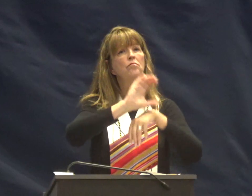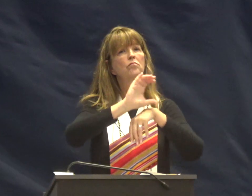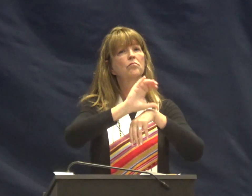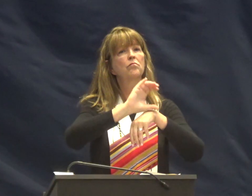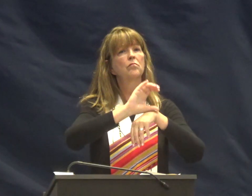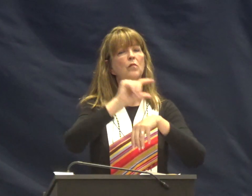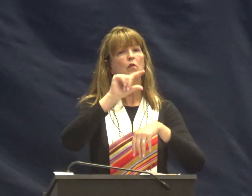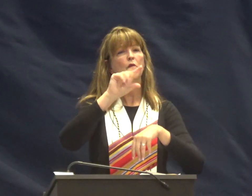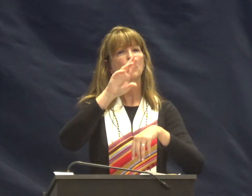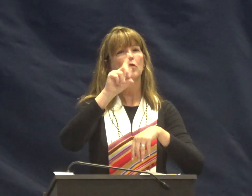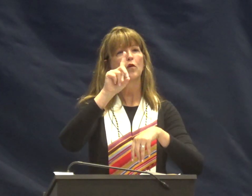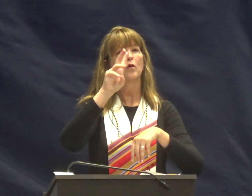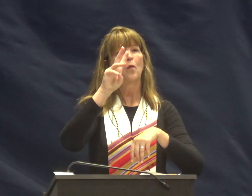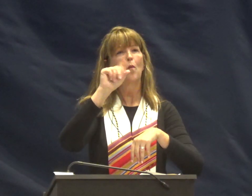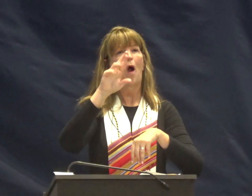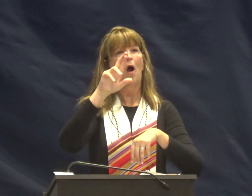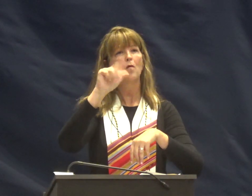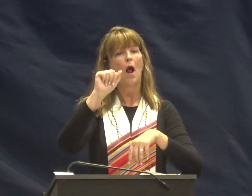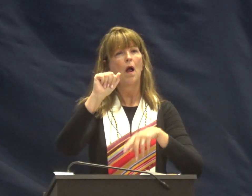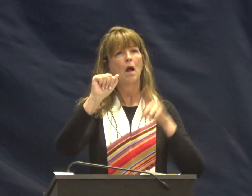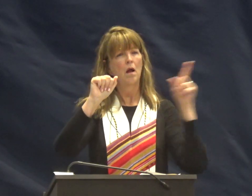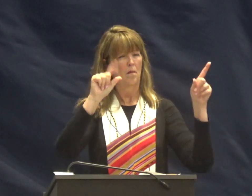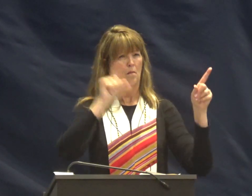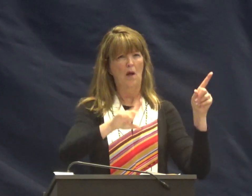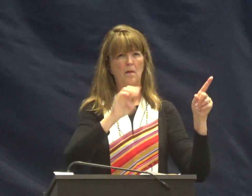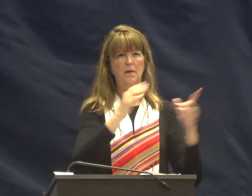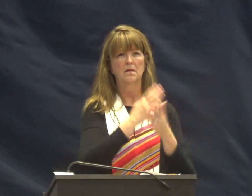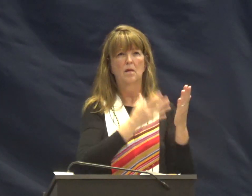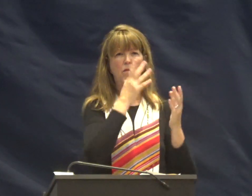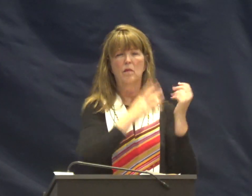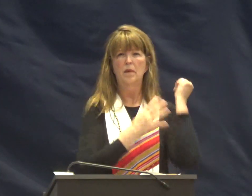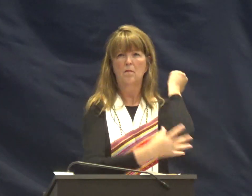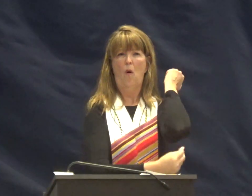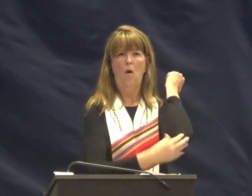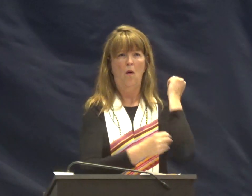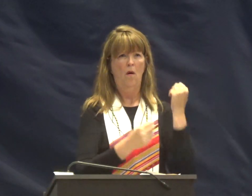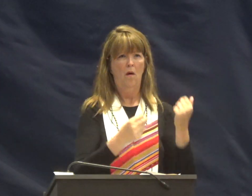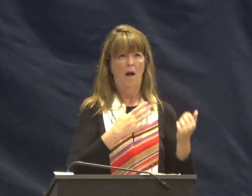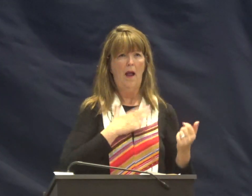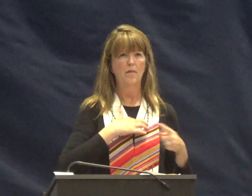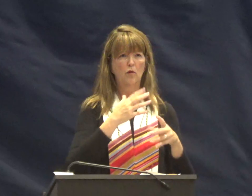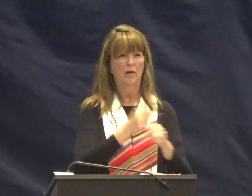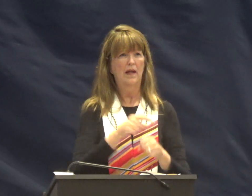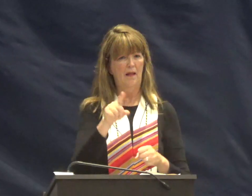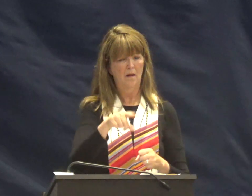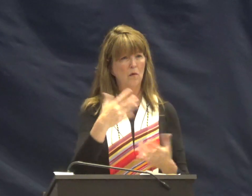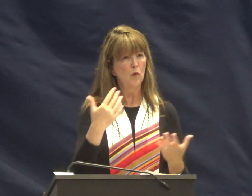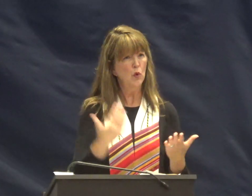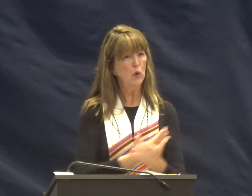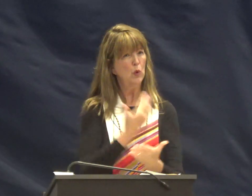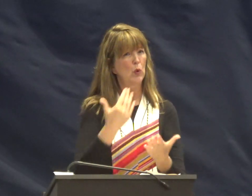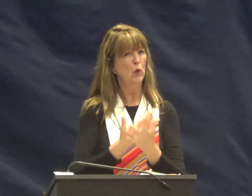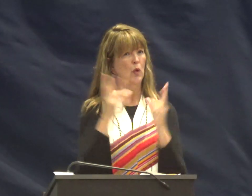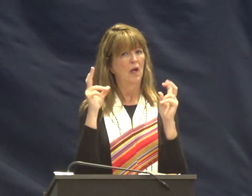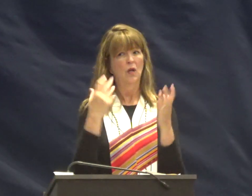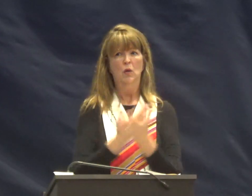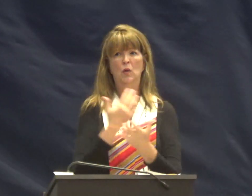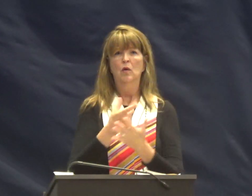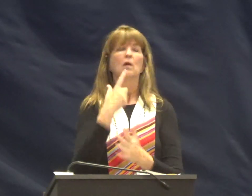cannot be using these. I said, well, can't you in your Gurdwara, which is their church? I said, aren't there some people who need